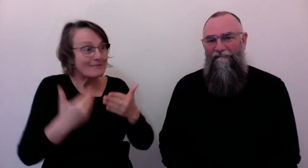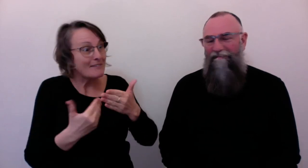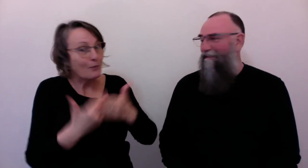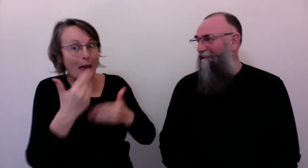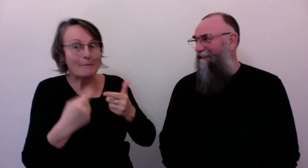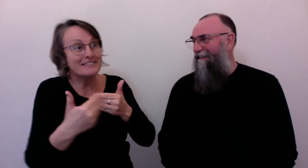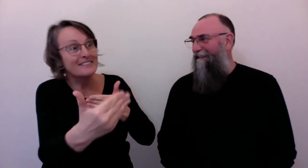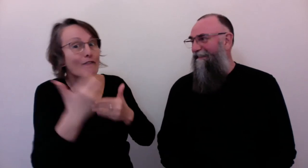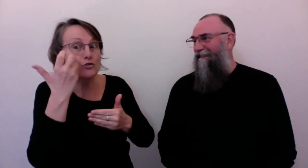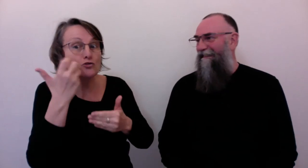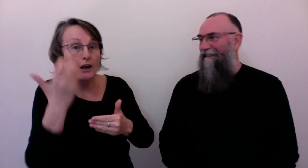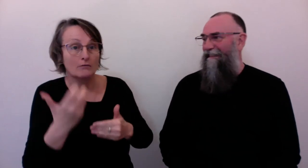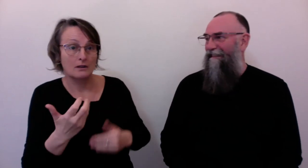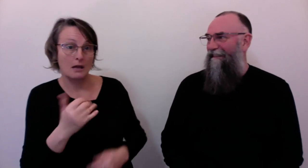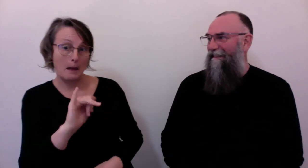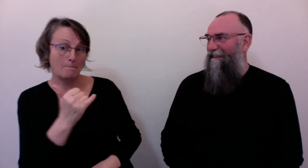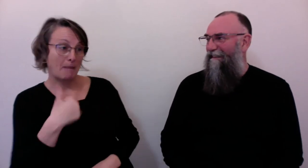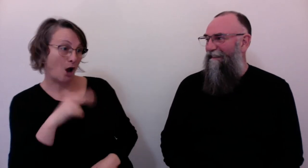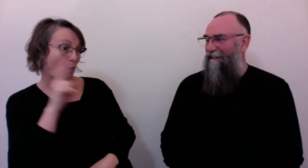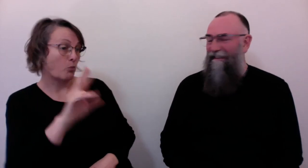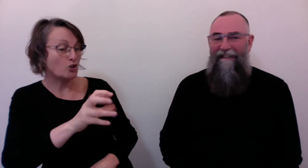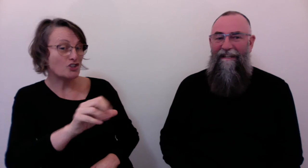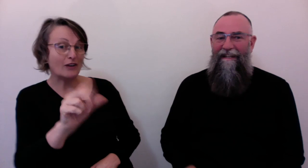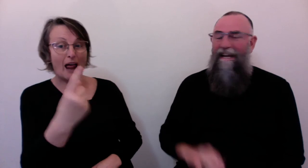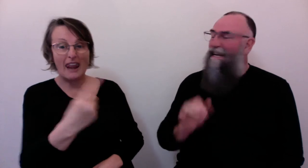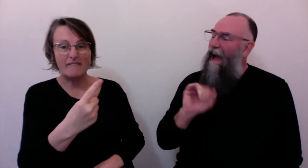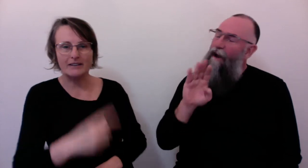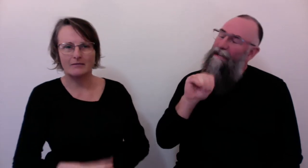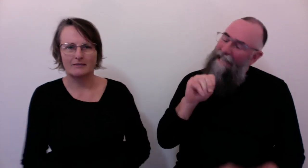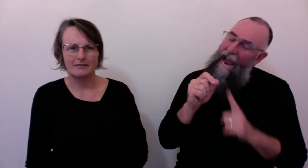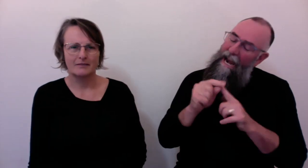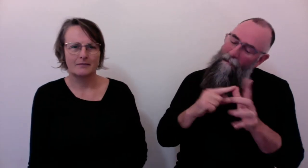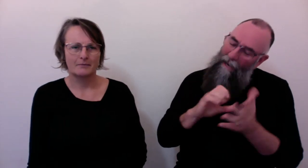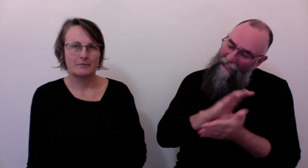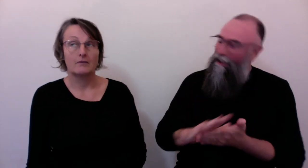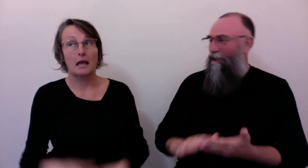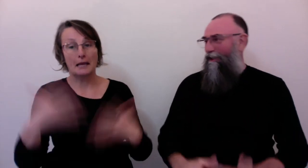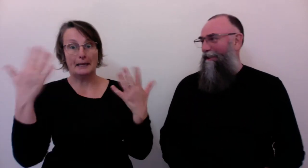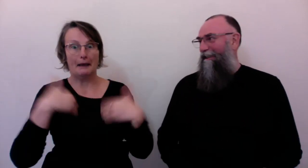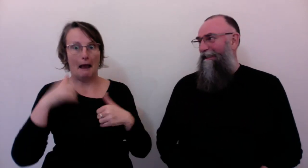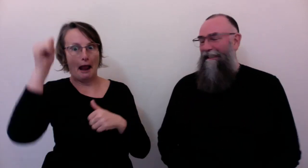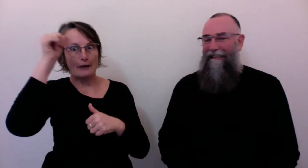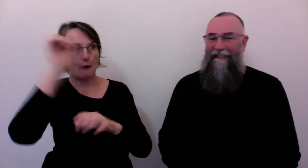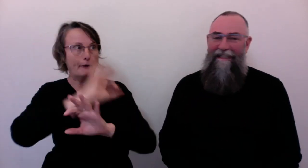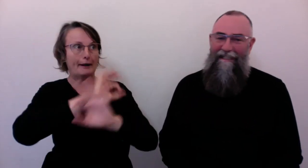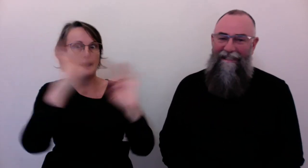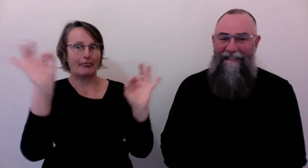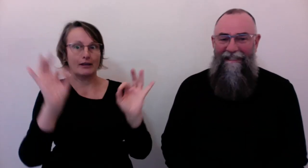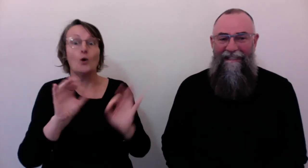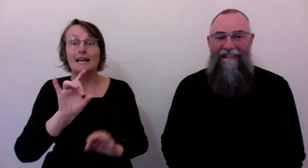even guys. tune in to Channel 11. Channel No, 11, 10 Peach. 10 bro. Peach. That's how far out of the loop I am. I'm going 10 Peach, baby. Also,